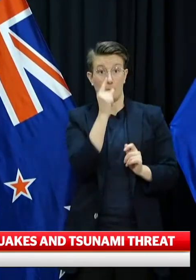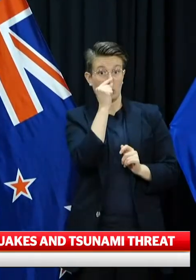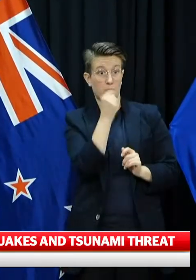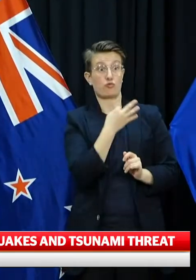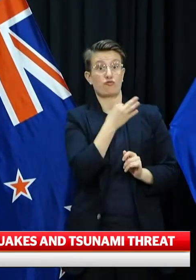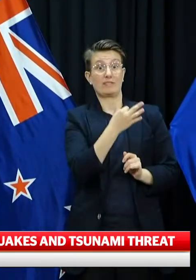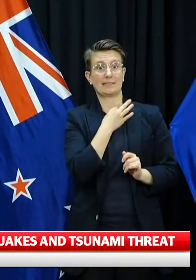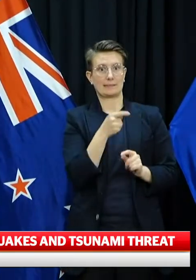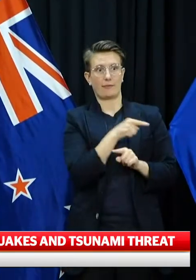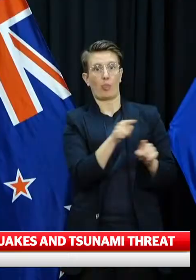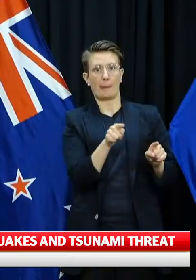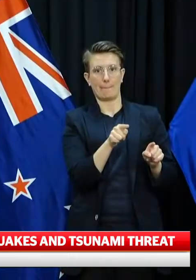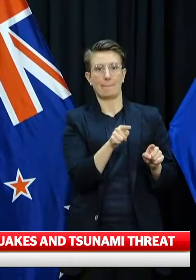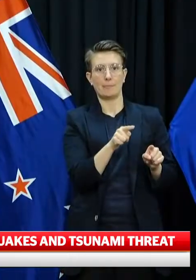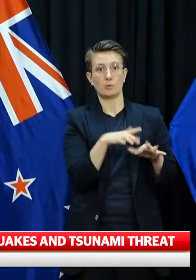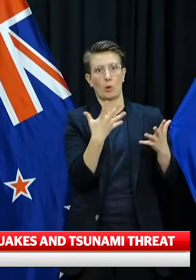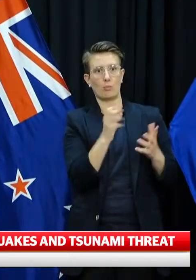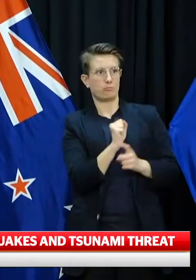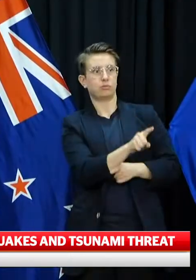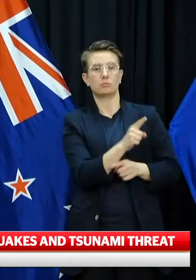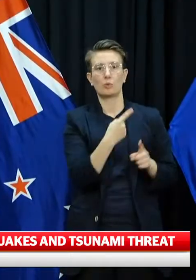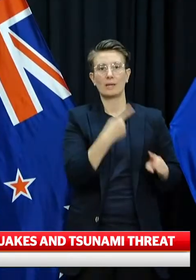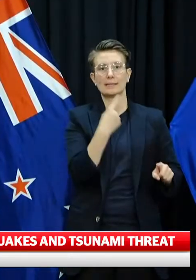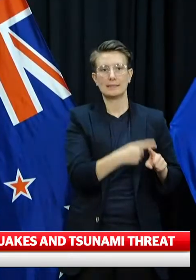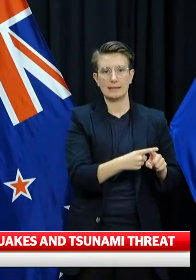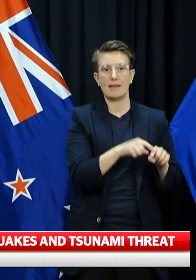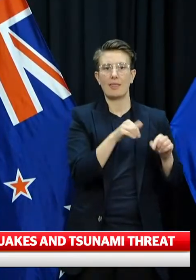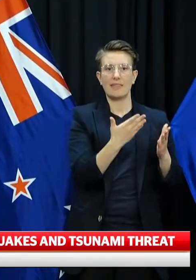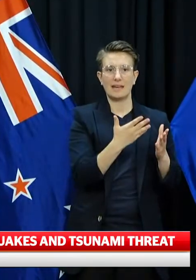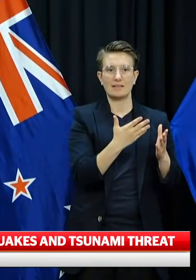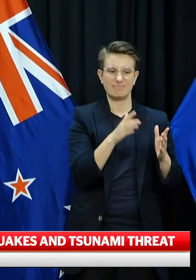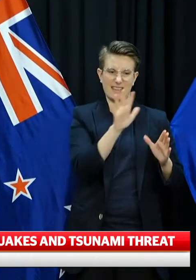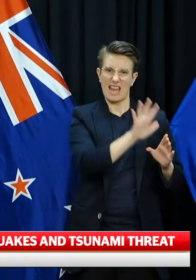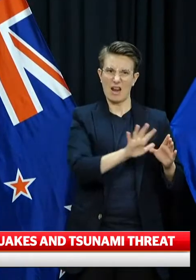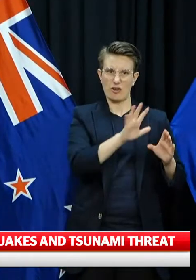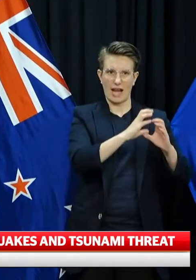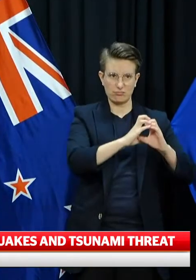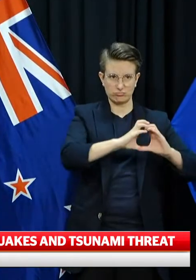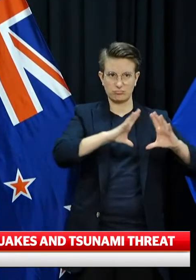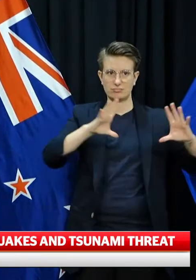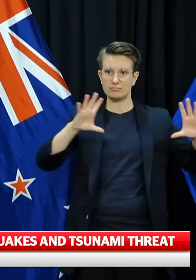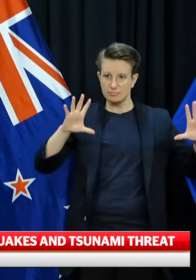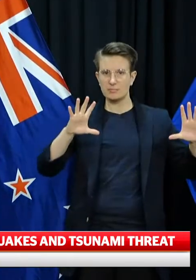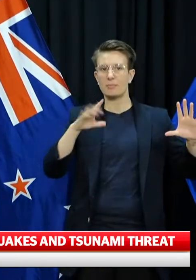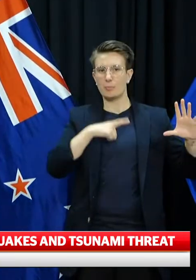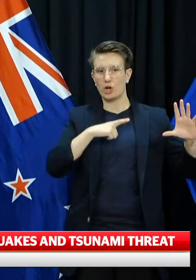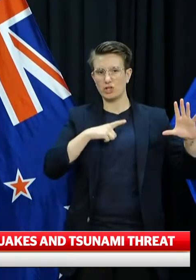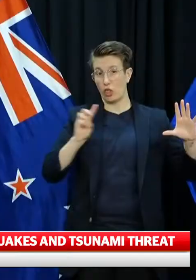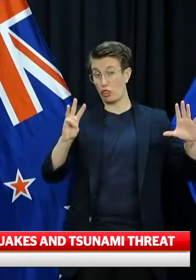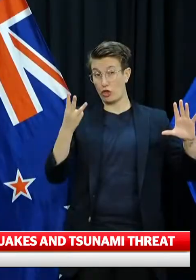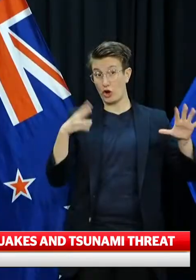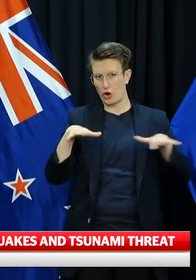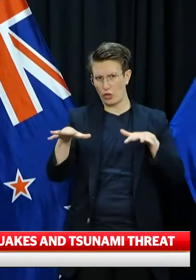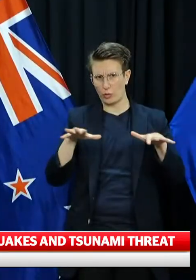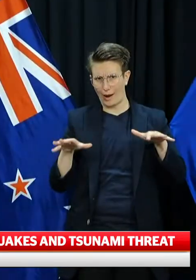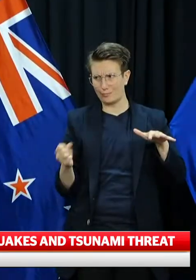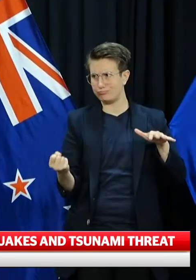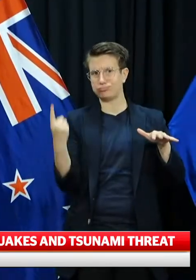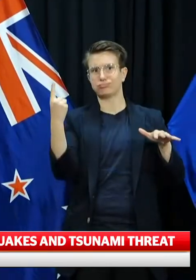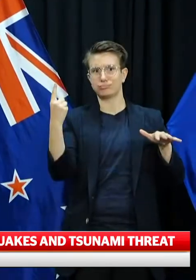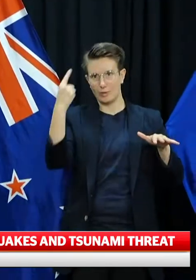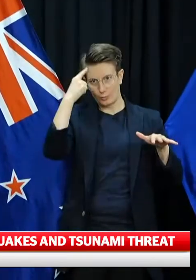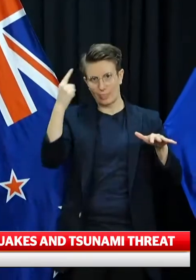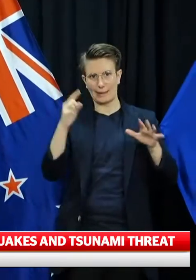of the day has been expanded as we got to that third earthquake. The advice that we've received is that the warning system